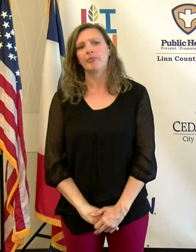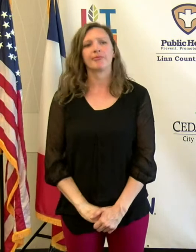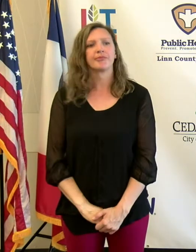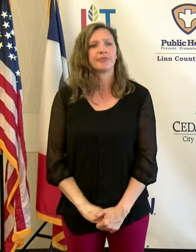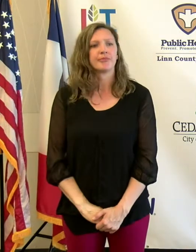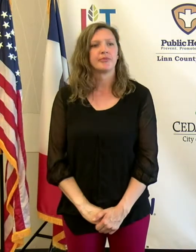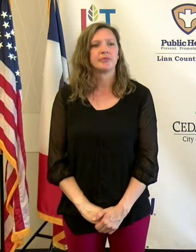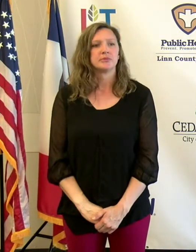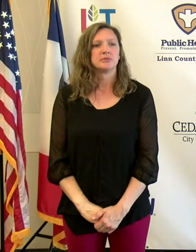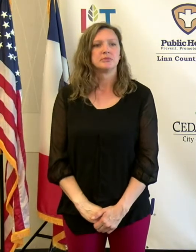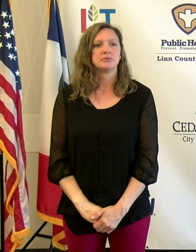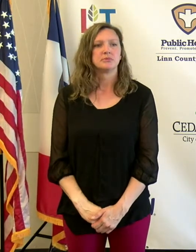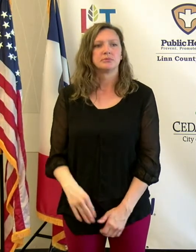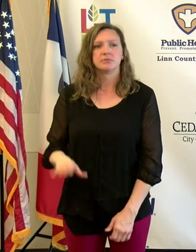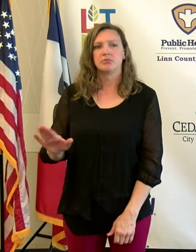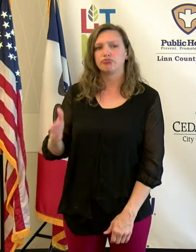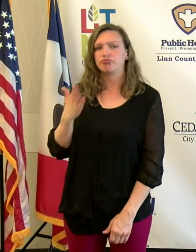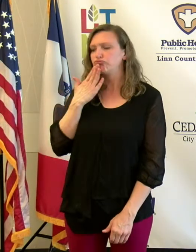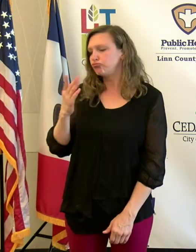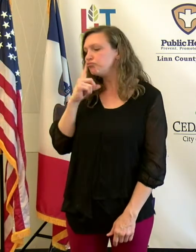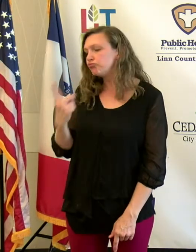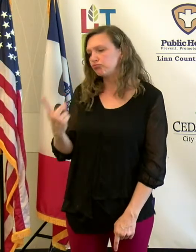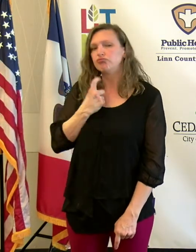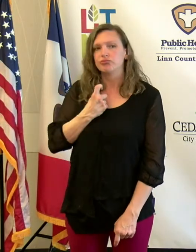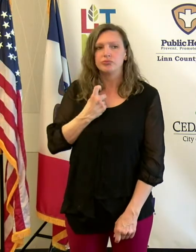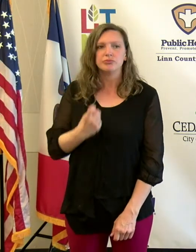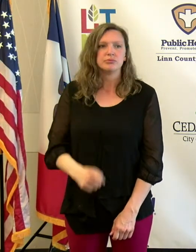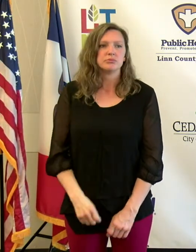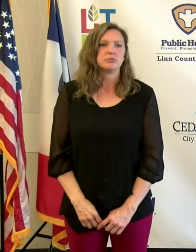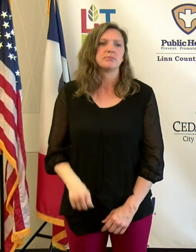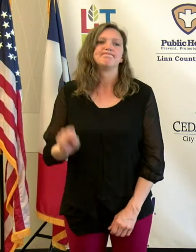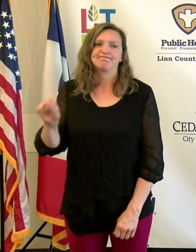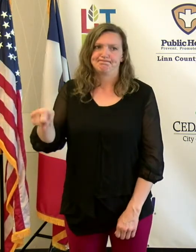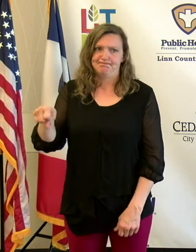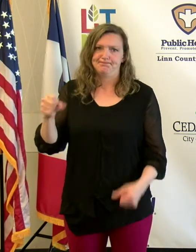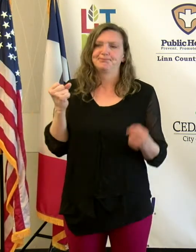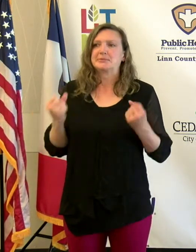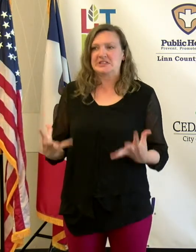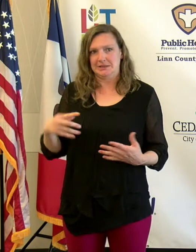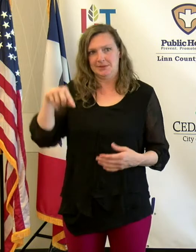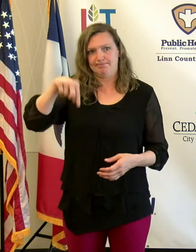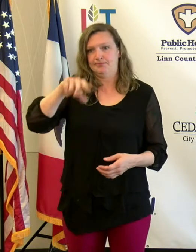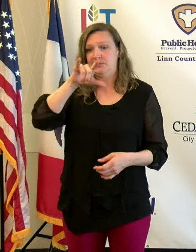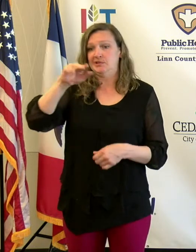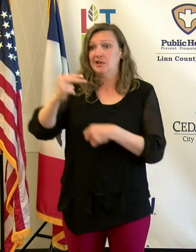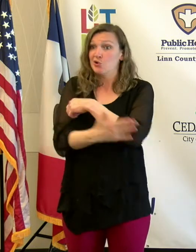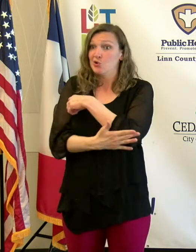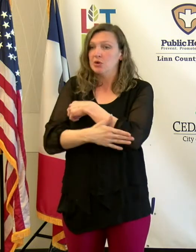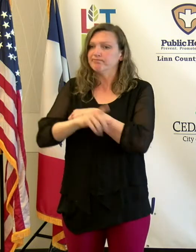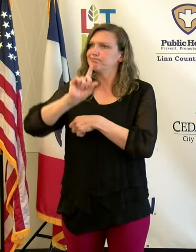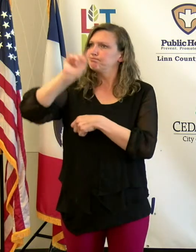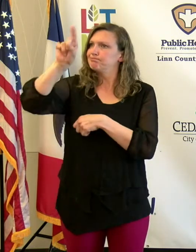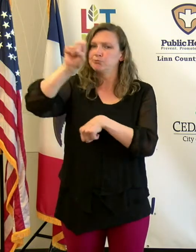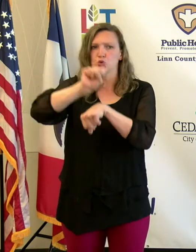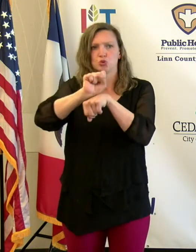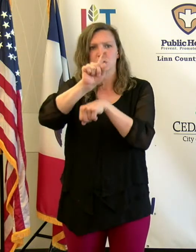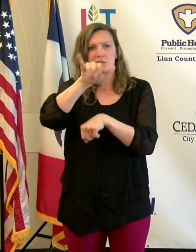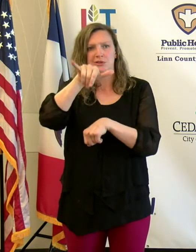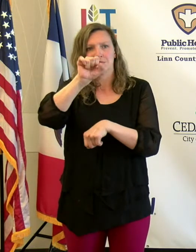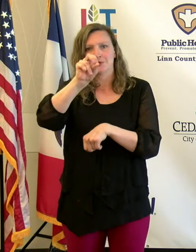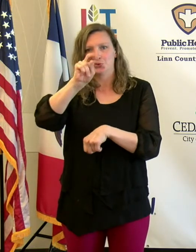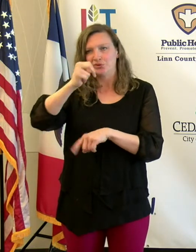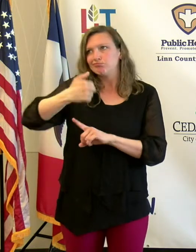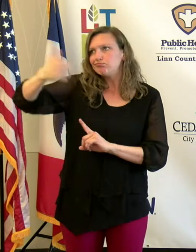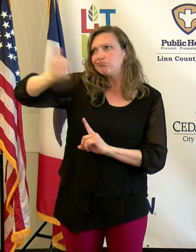Kate, thank you for that question. Yes, we have many residents within Linn County that do work at the meat packing plants that are outside of our